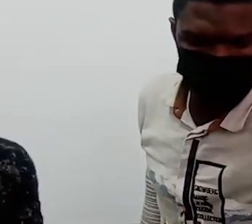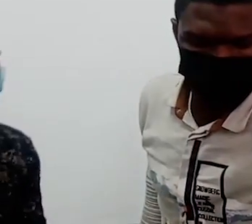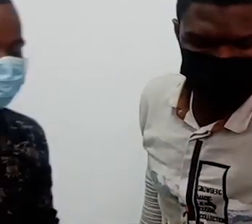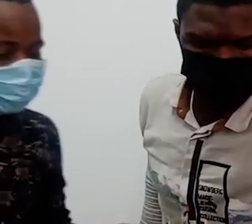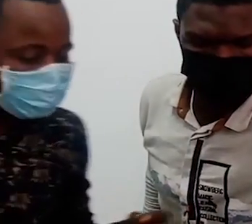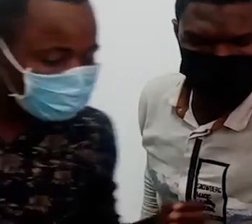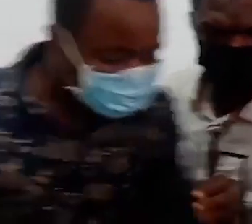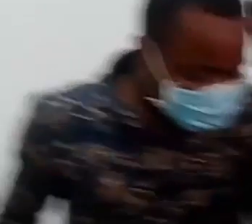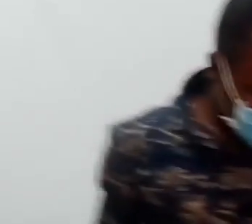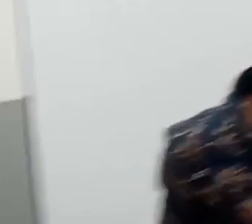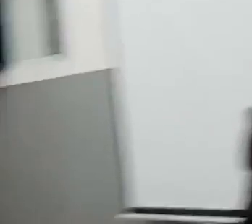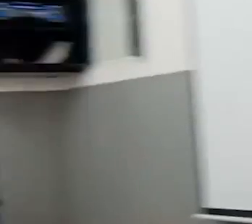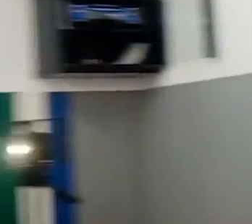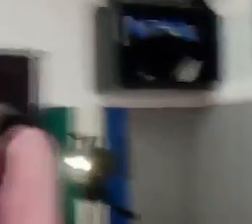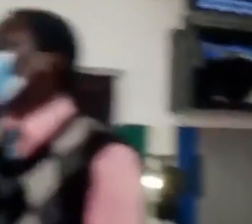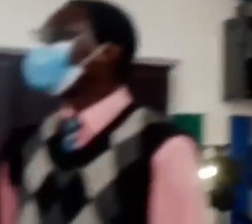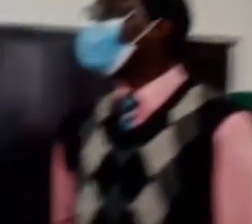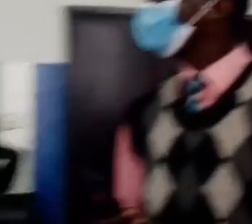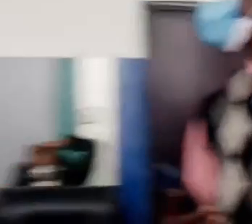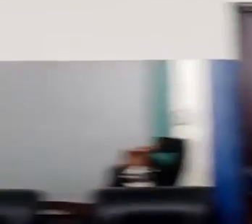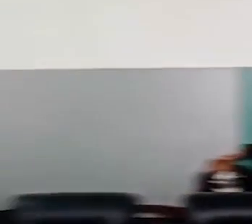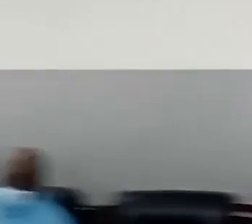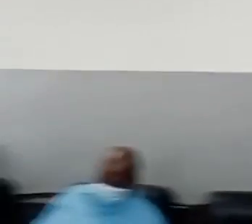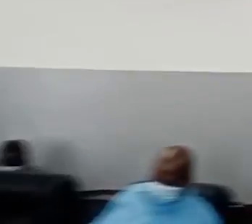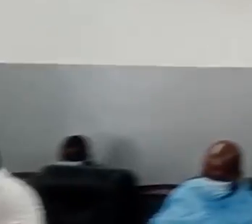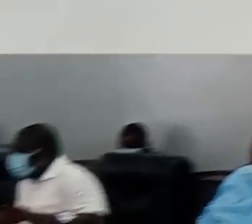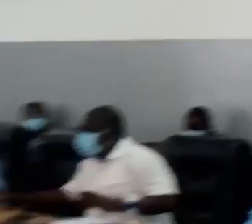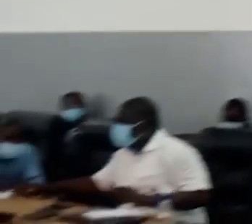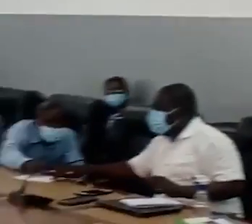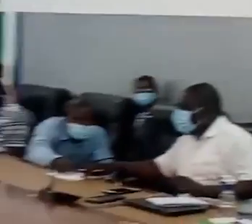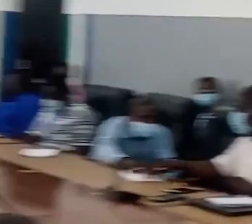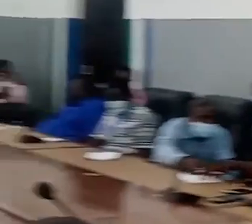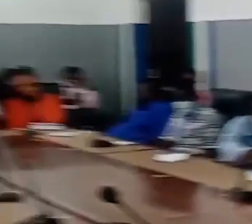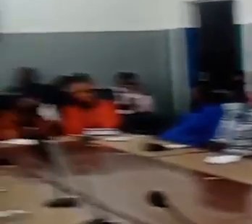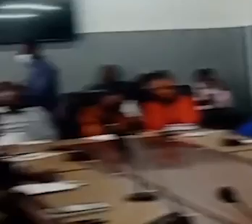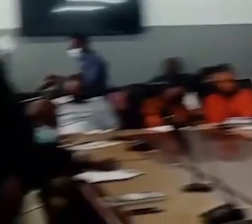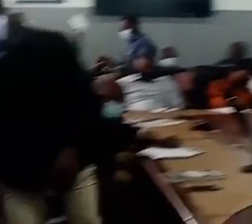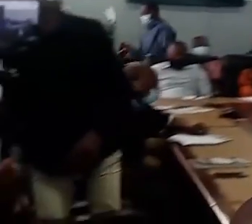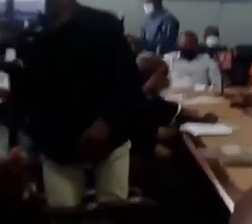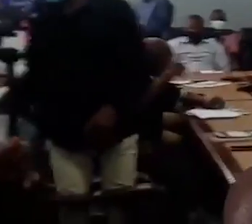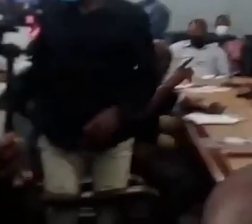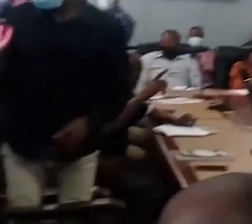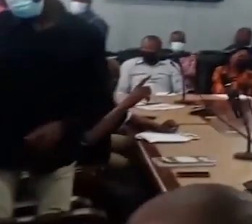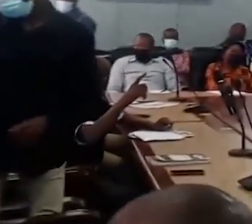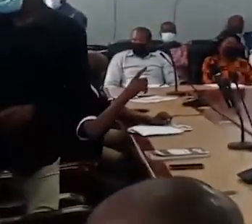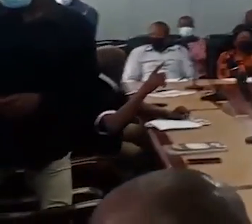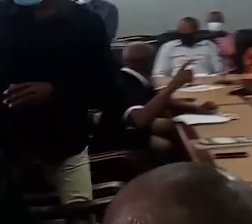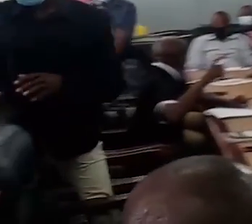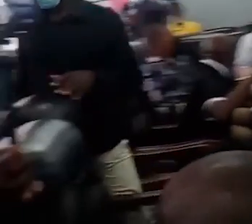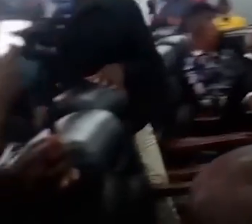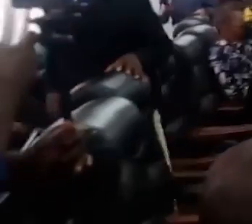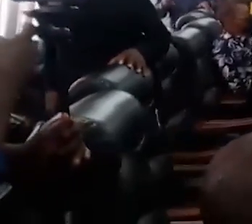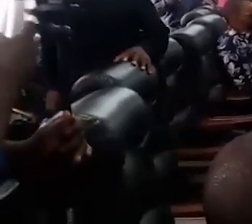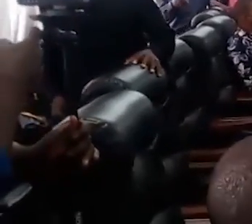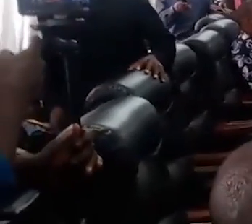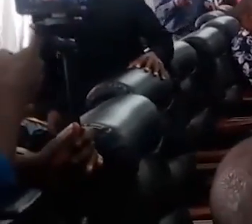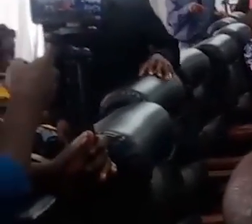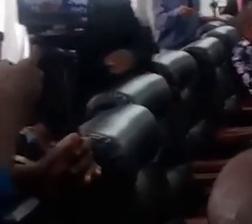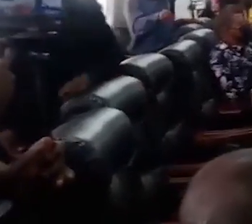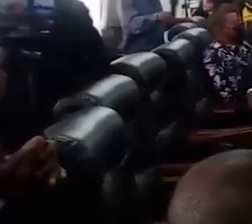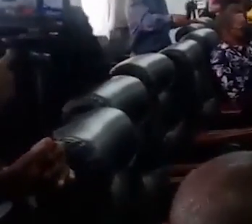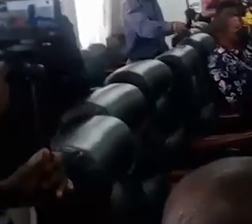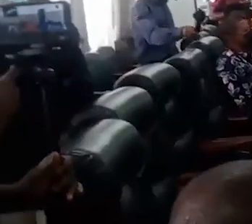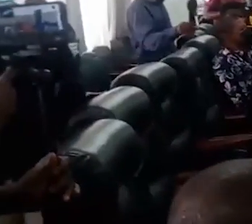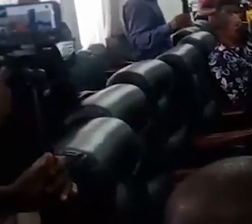it a wrap. Yes? Okay, take the mic at the back. Over there.